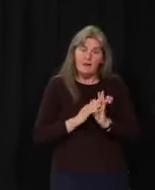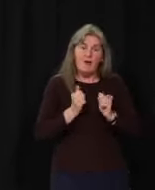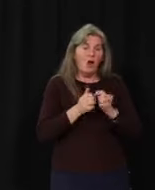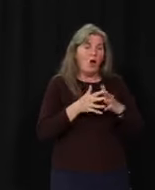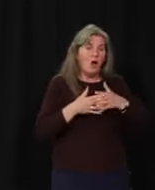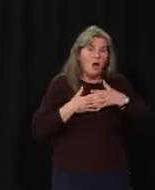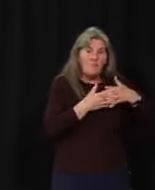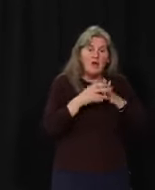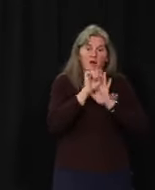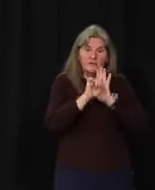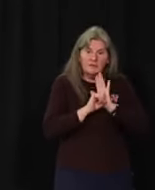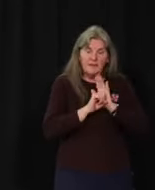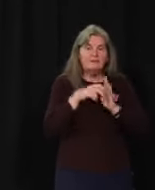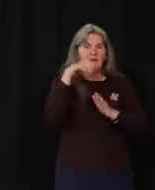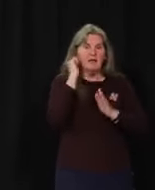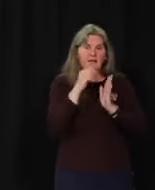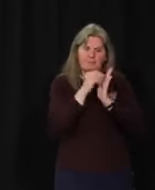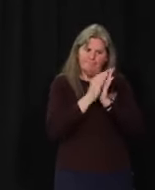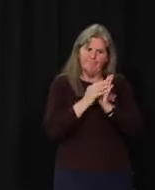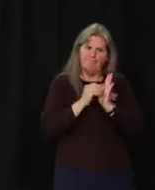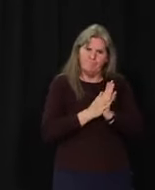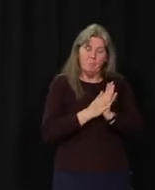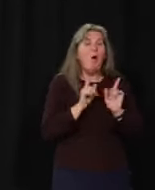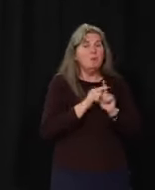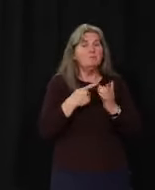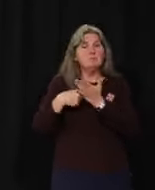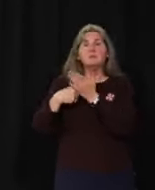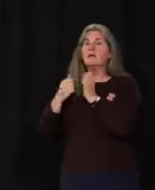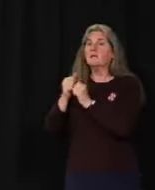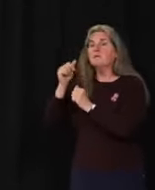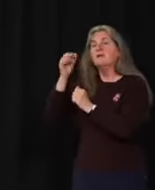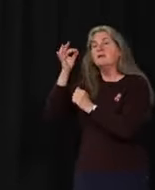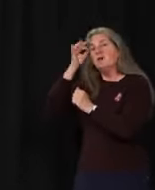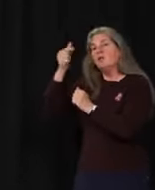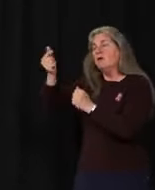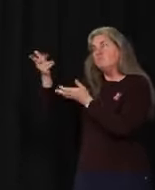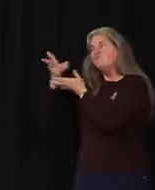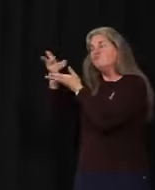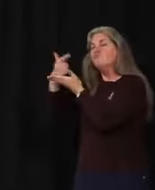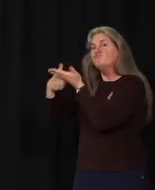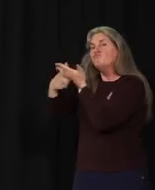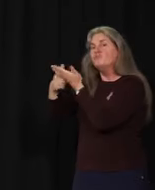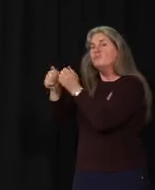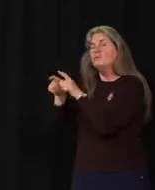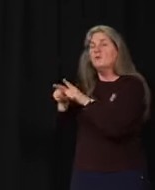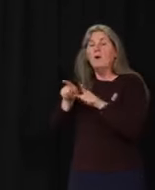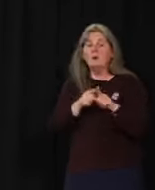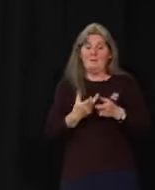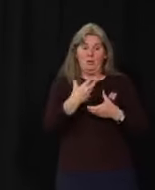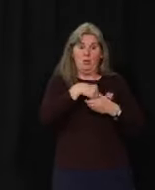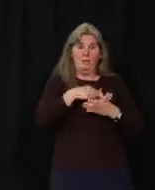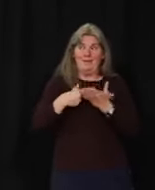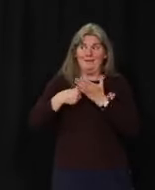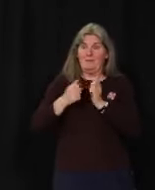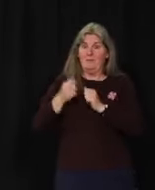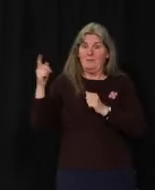states, and that conversation does happen at the federal level. And what we do is we add in to that